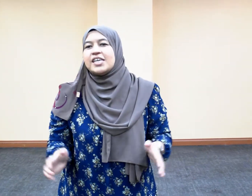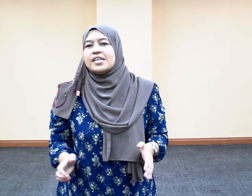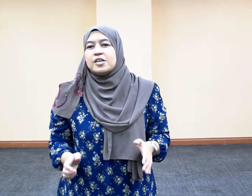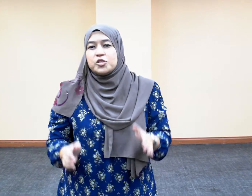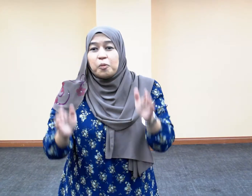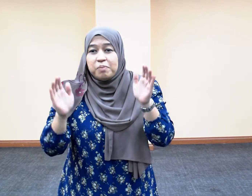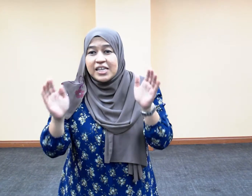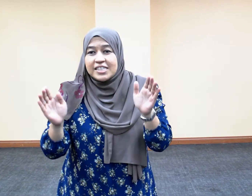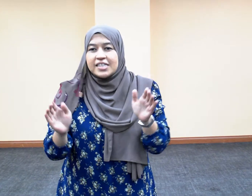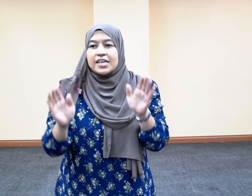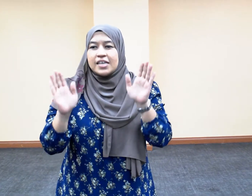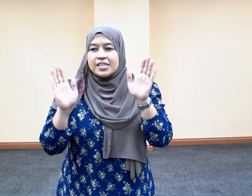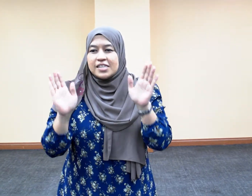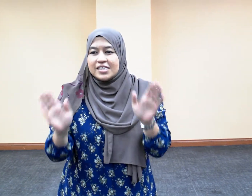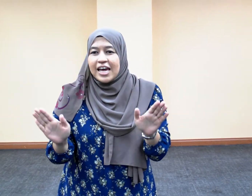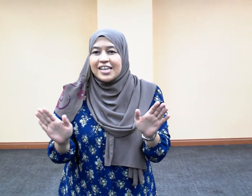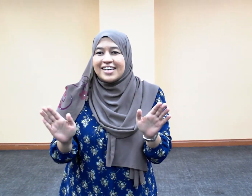here So please Silent